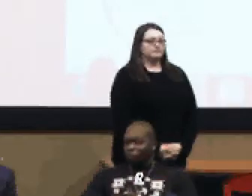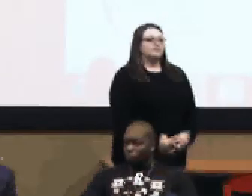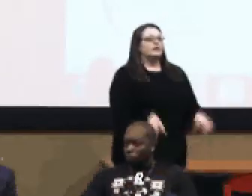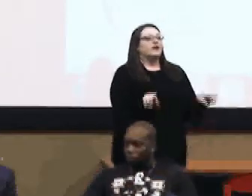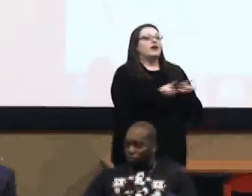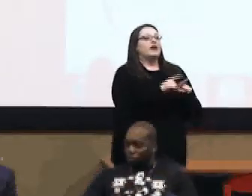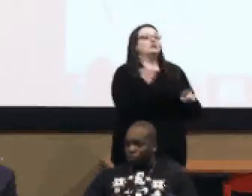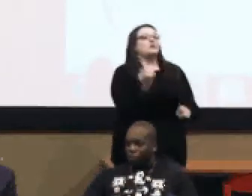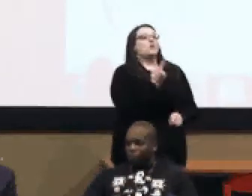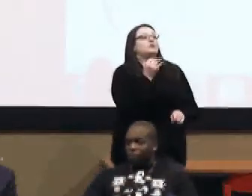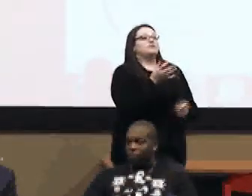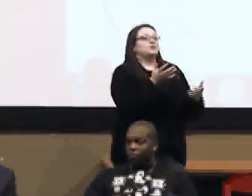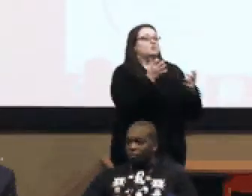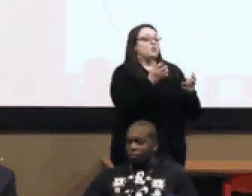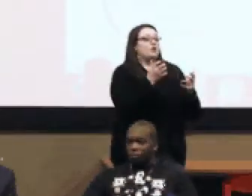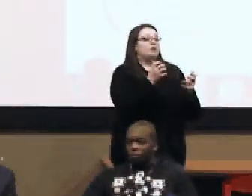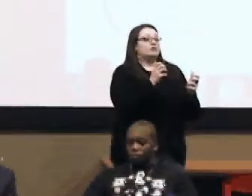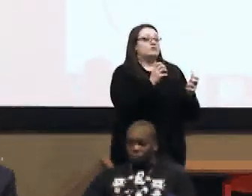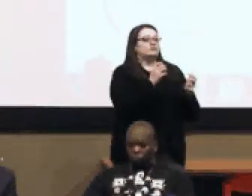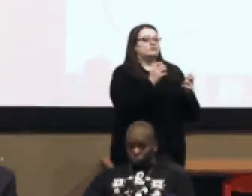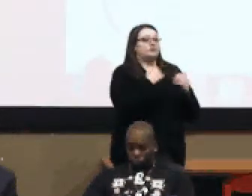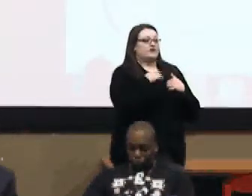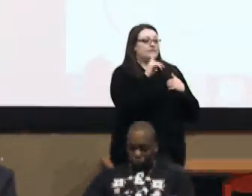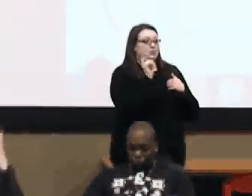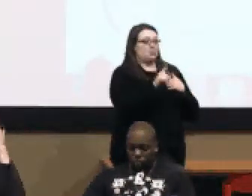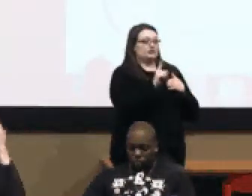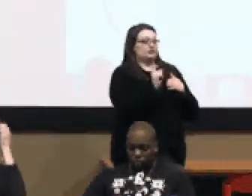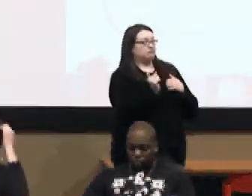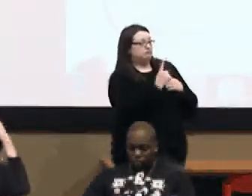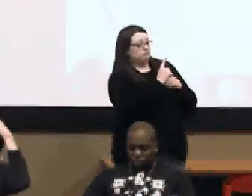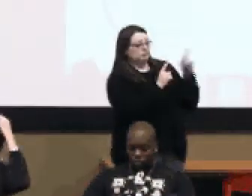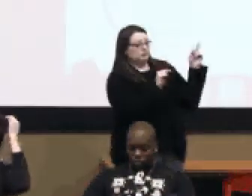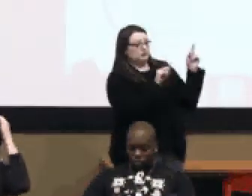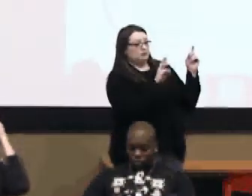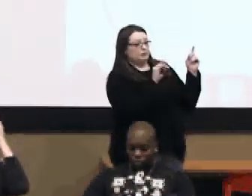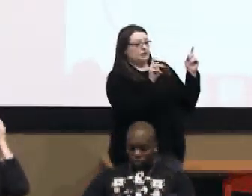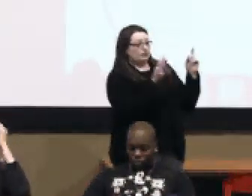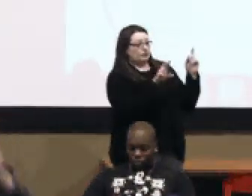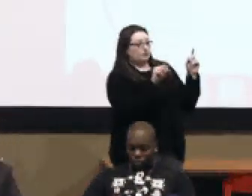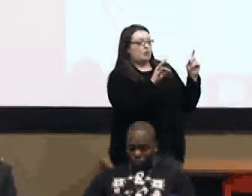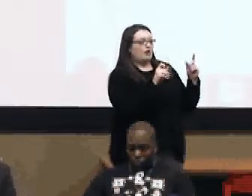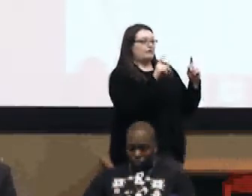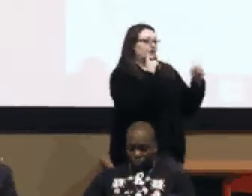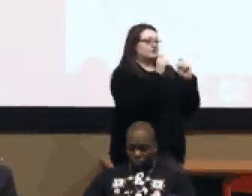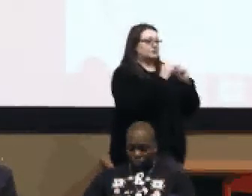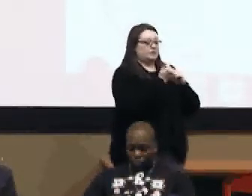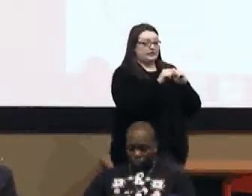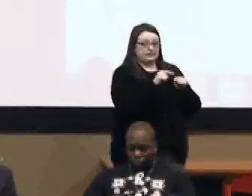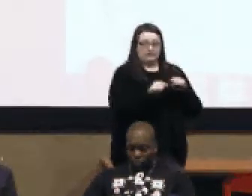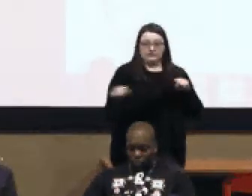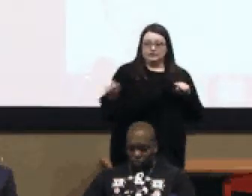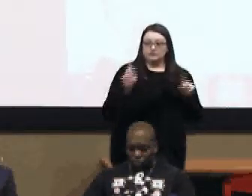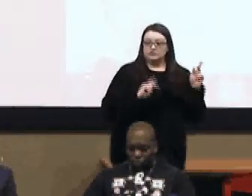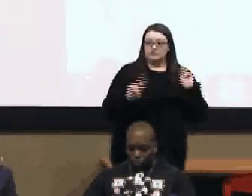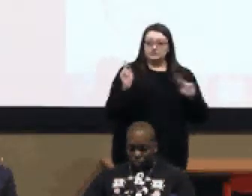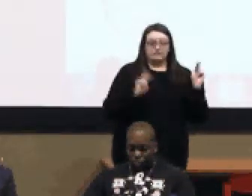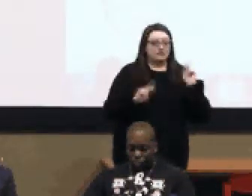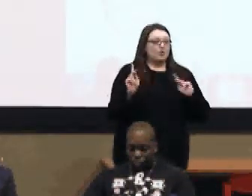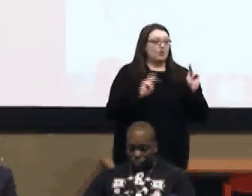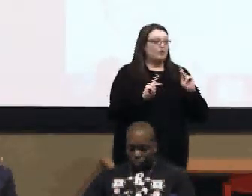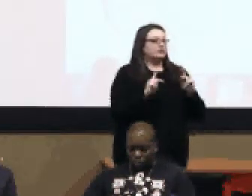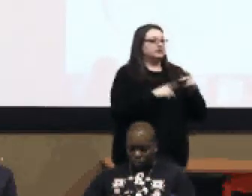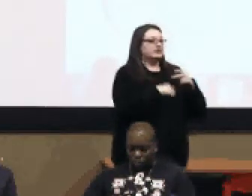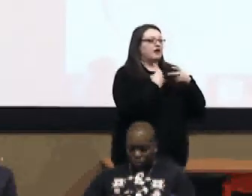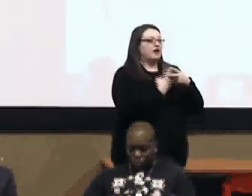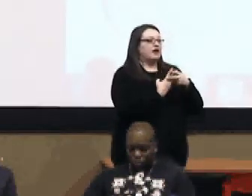As always, if you'd like to post a question on Twitter or just like to have a back channel conversation with any of these folks, use